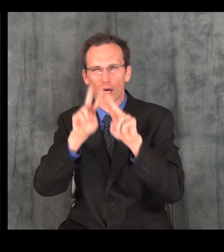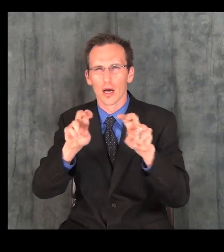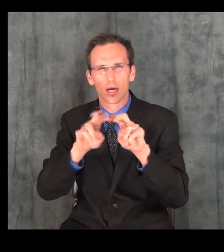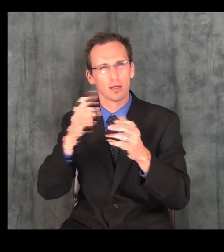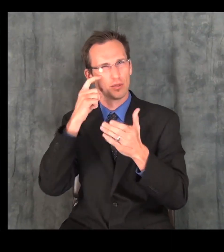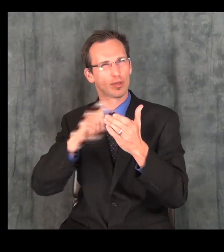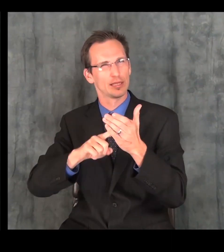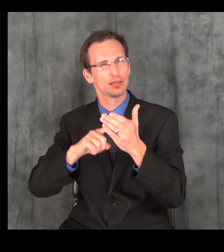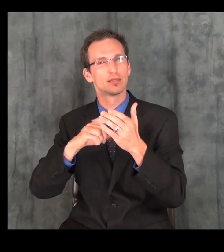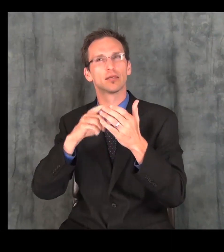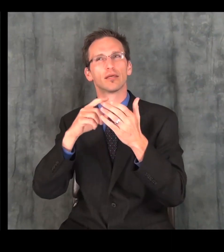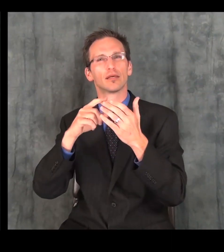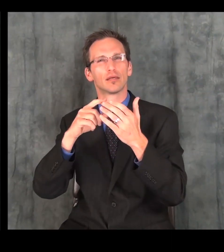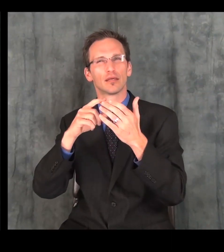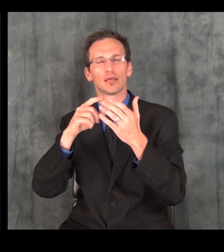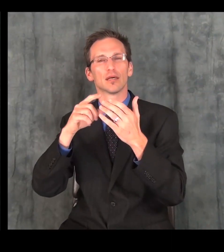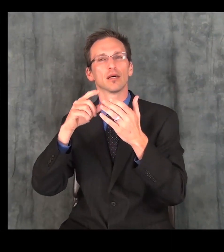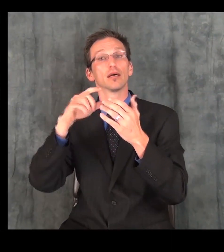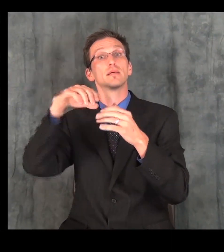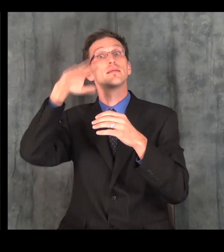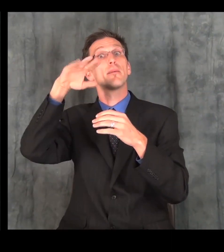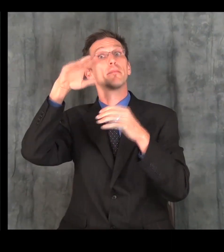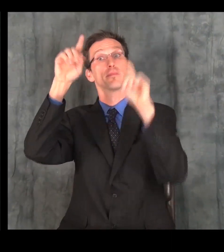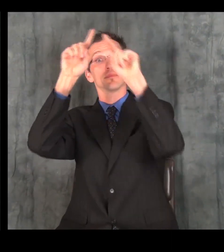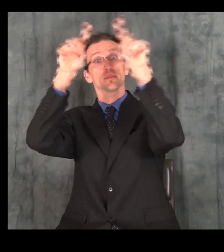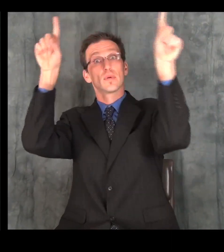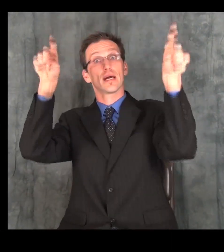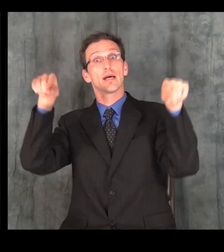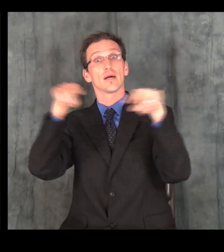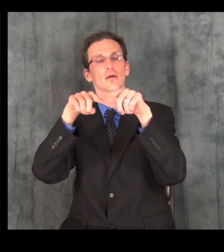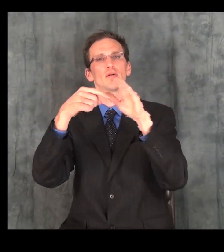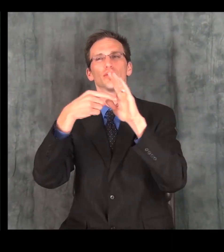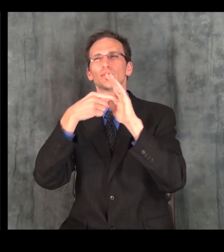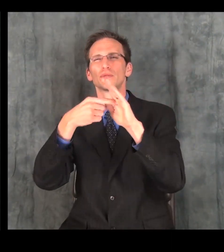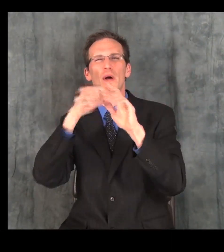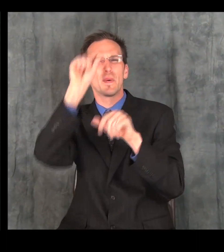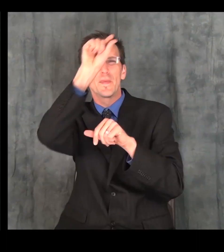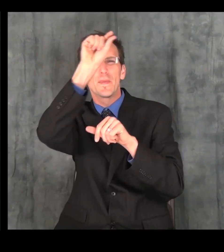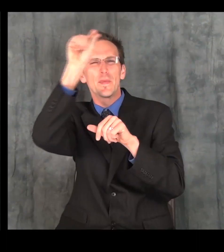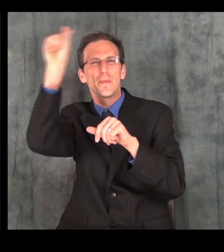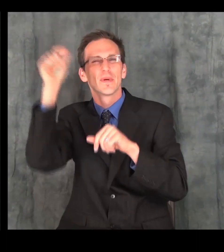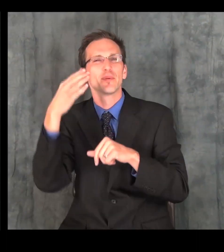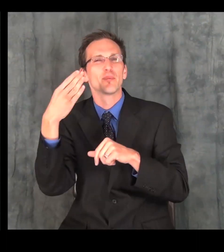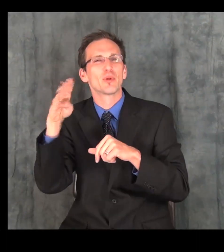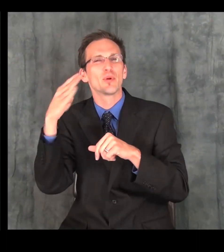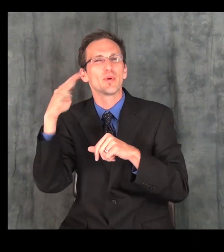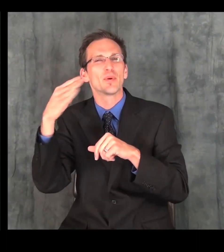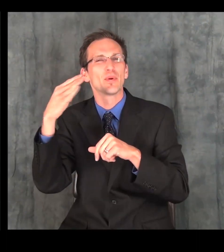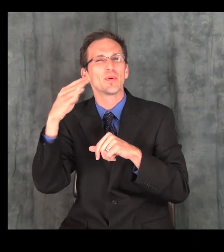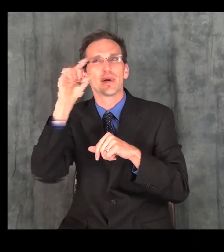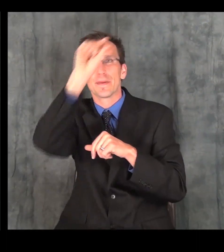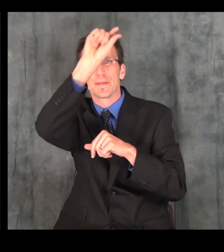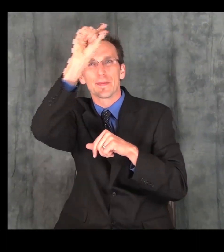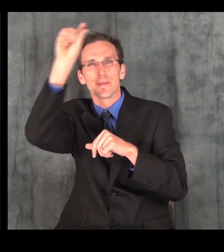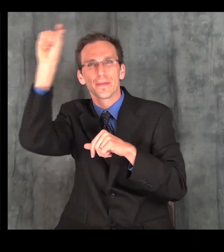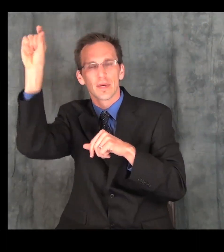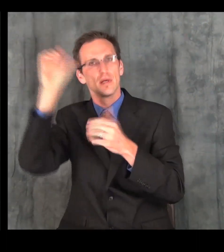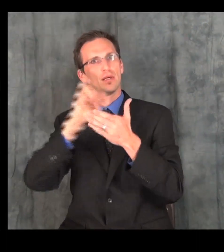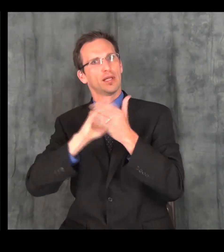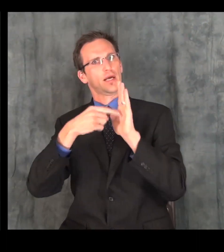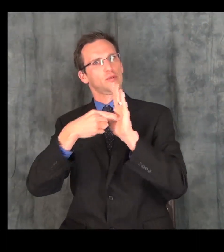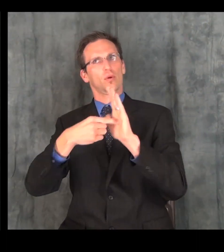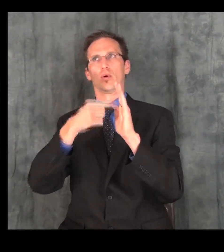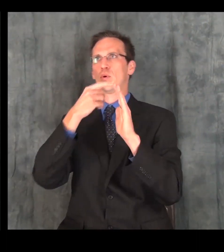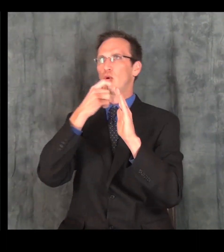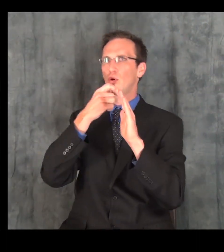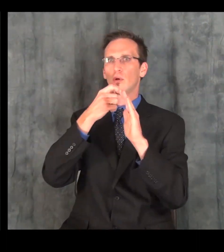top square, there's a very faint blue line, and that actually depicts who is talking at any one time.